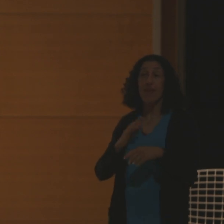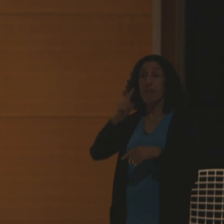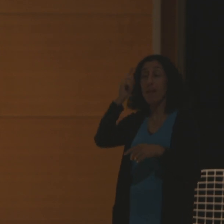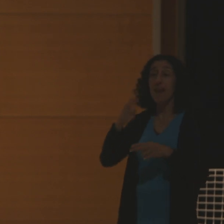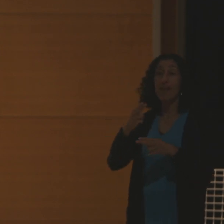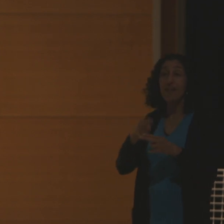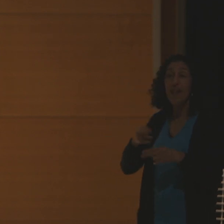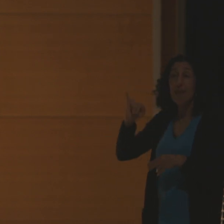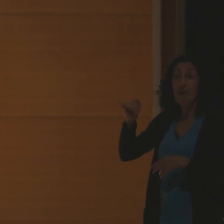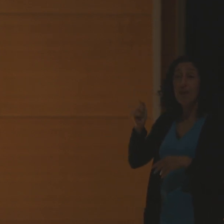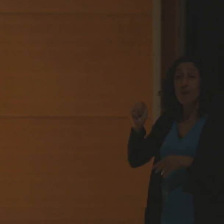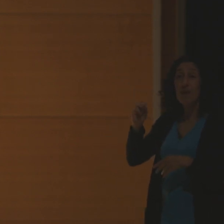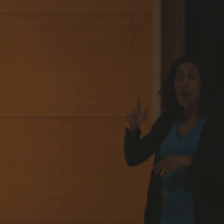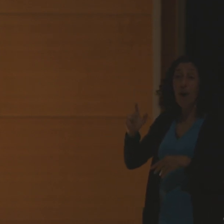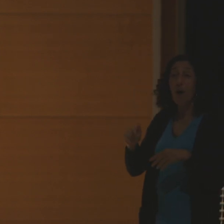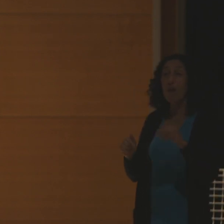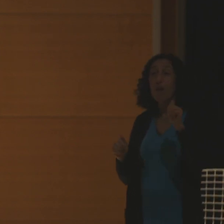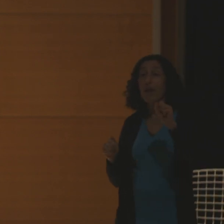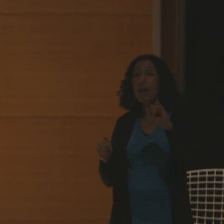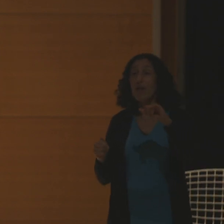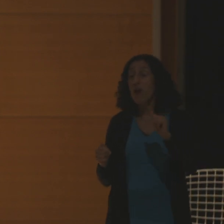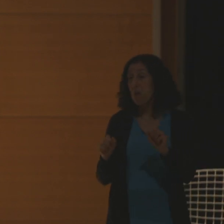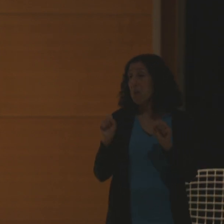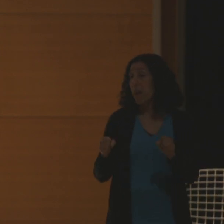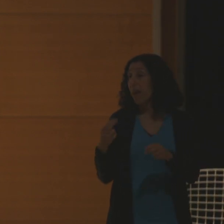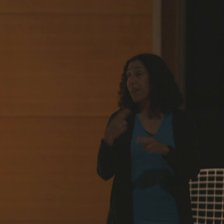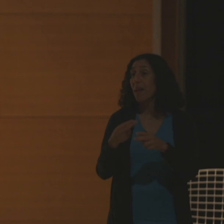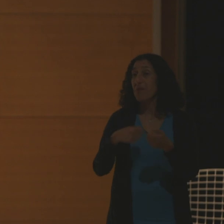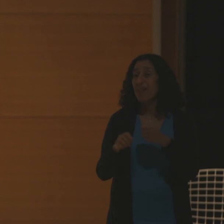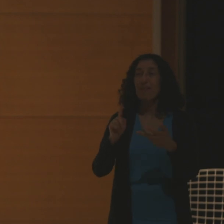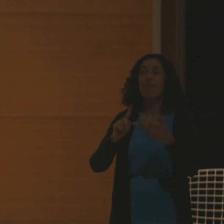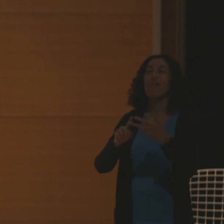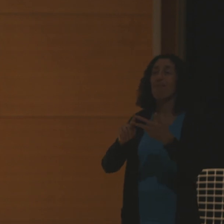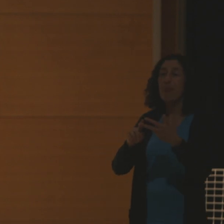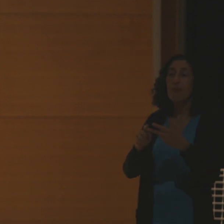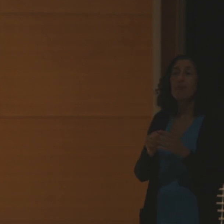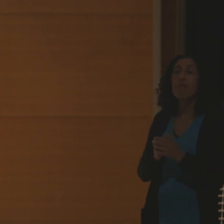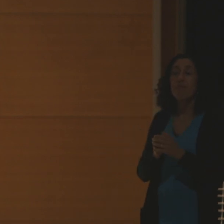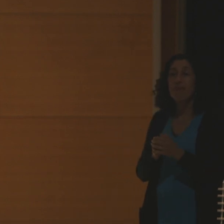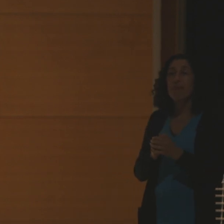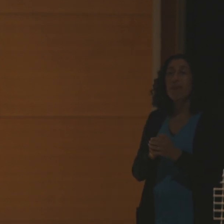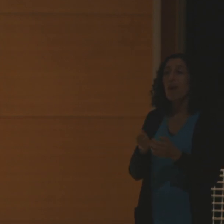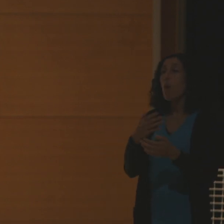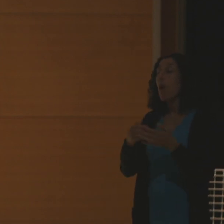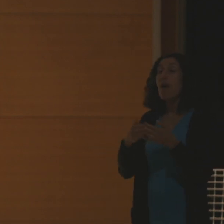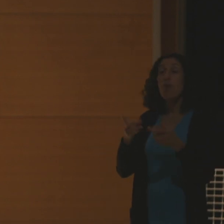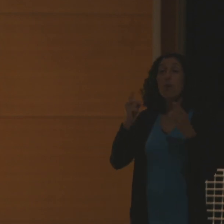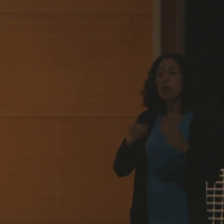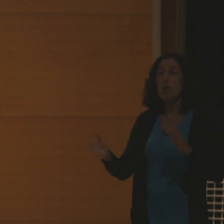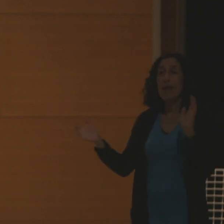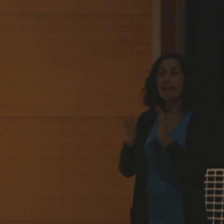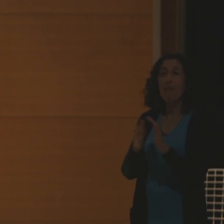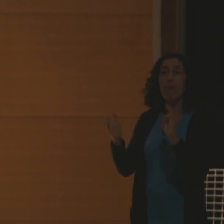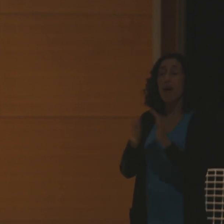Jamal, Imani, or Asia. Number 3, say every day is deals day and clap your hands. I know